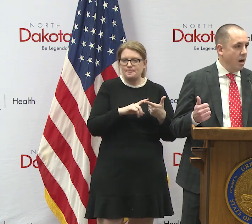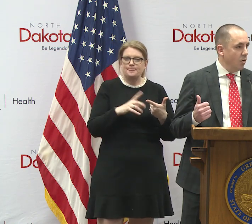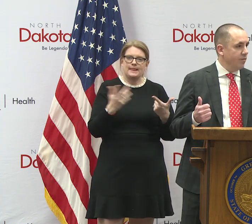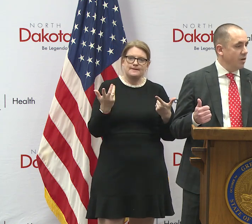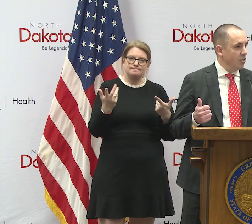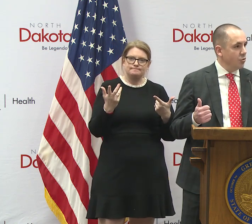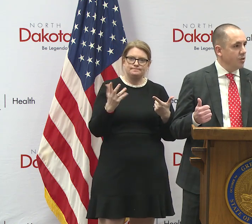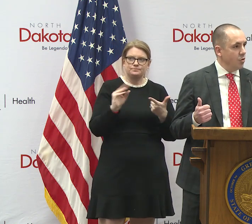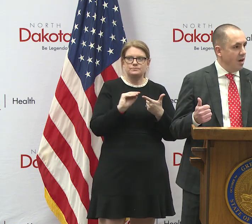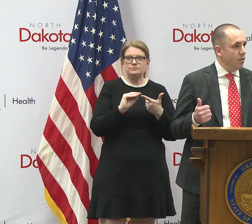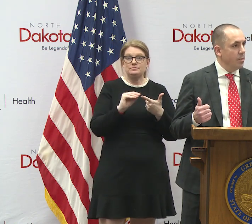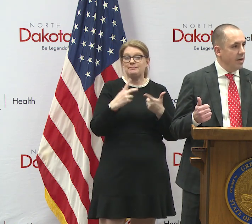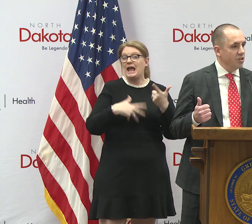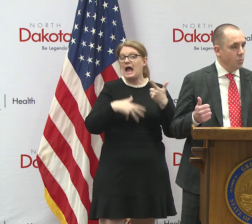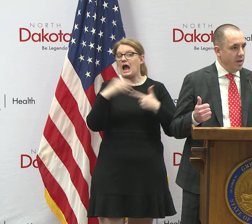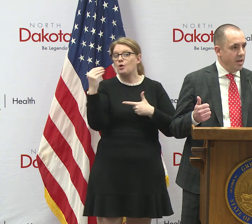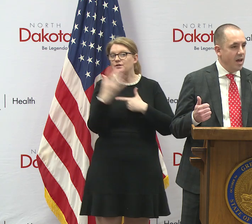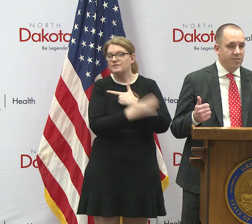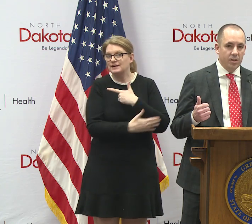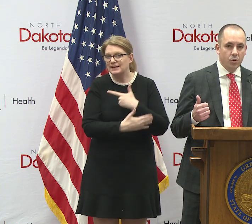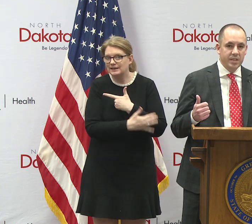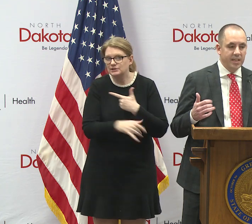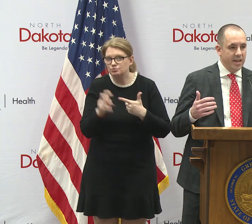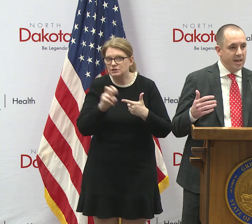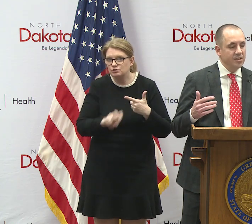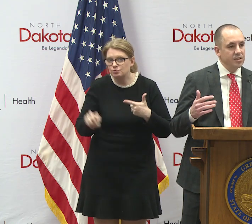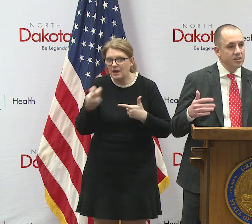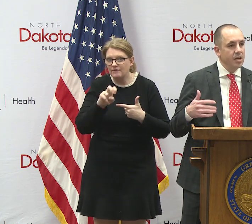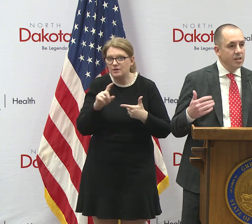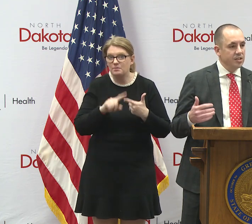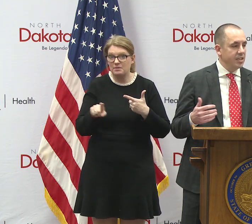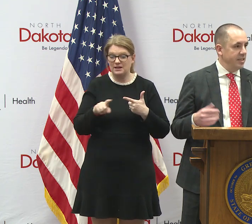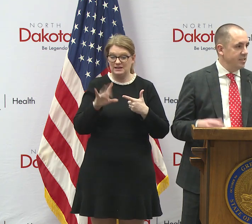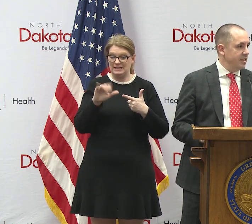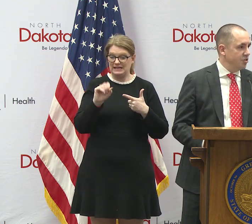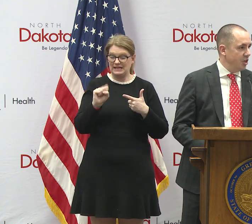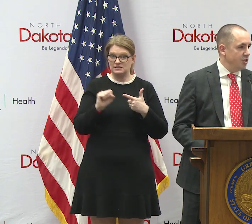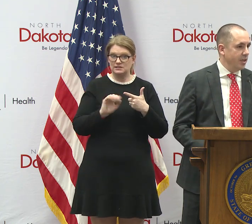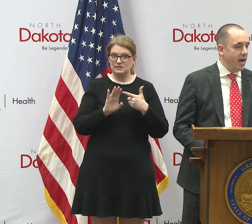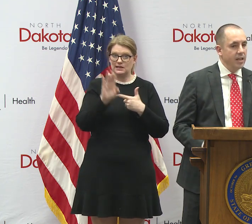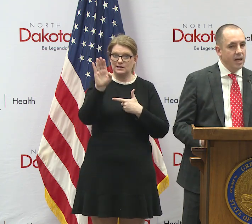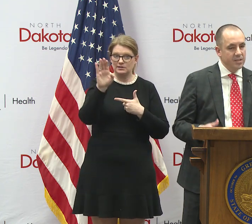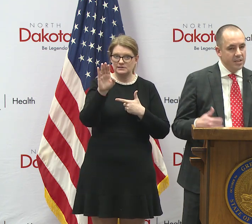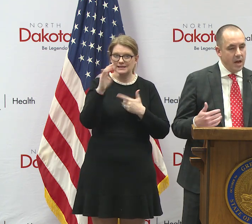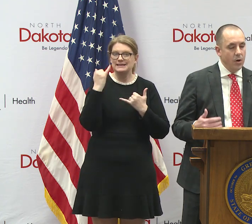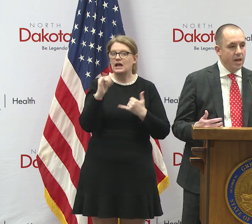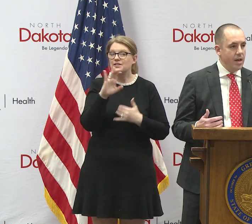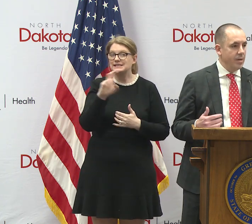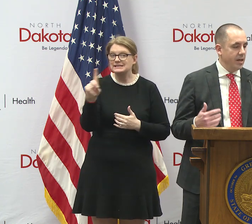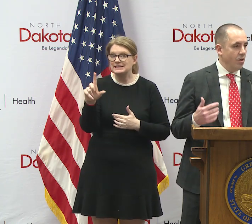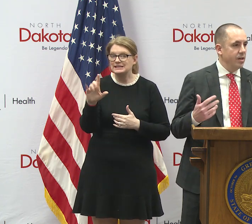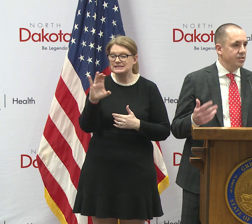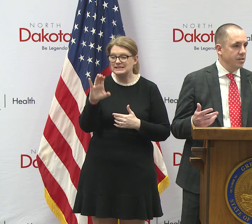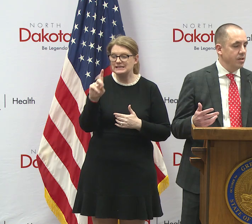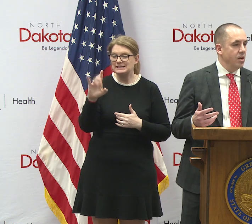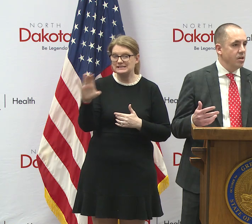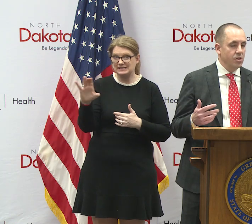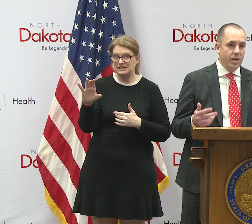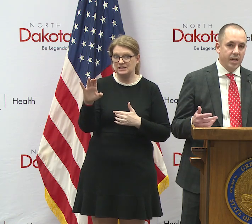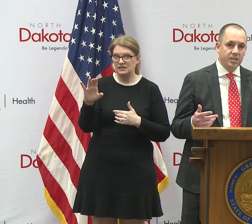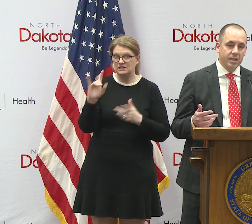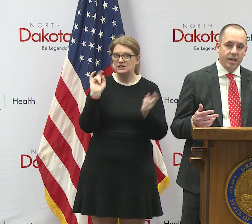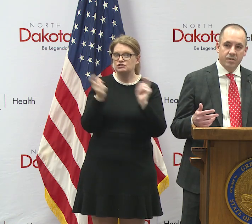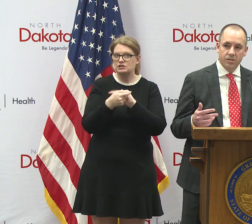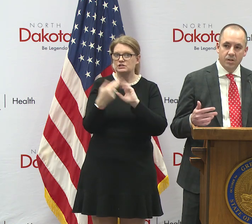obviously out of country travel, but as we have increasing cases, the CDC is changing guidelines. It's now endemic areas in